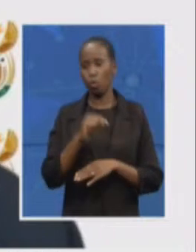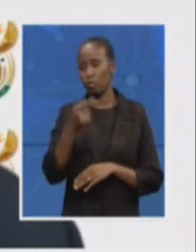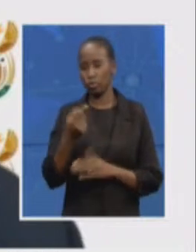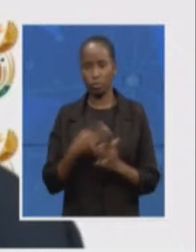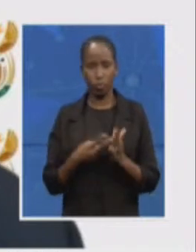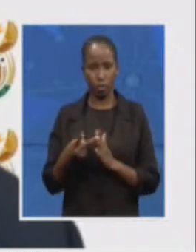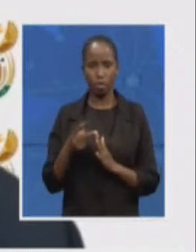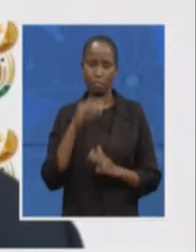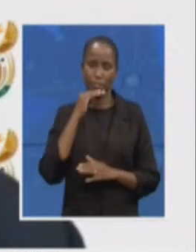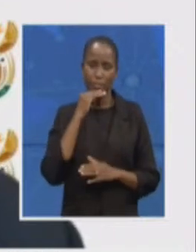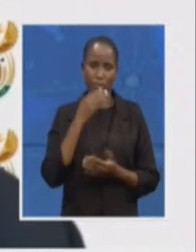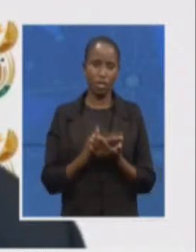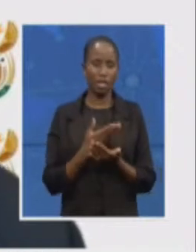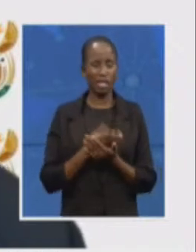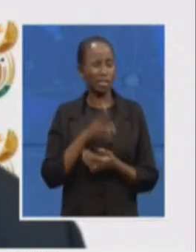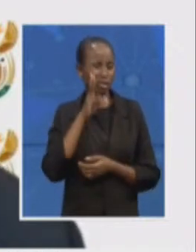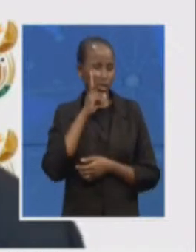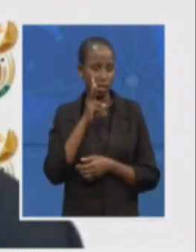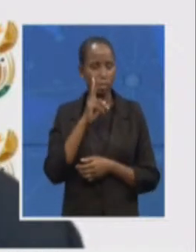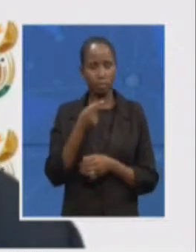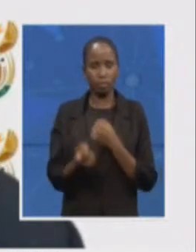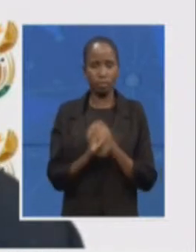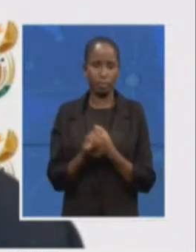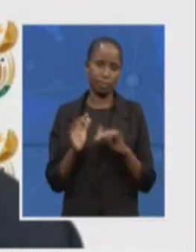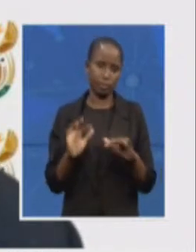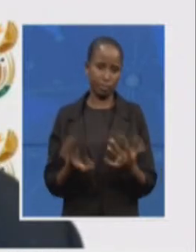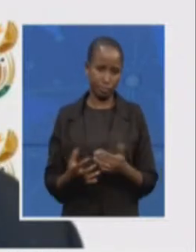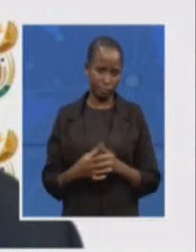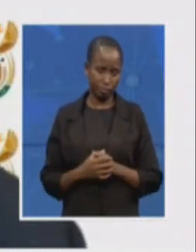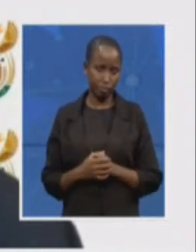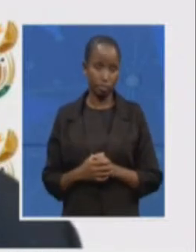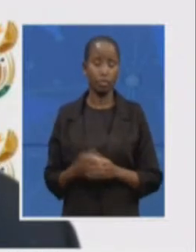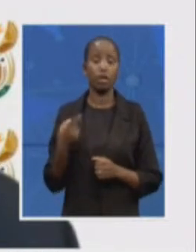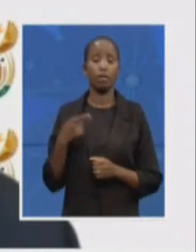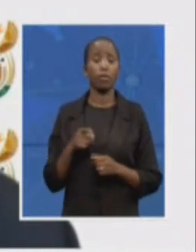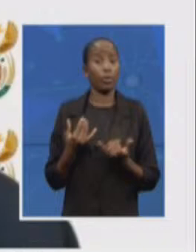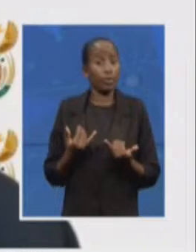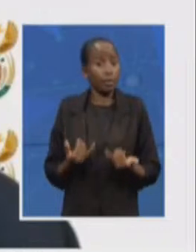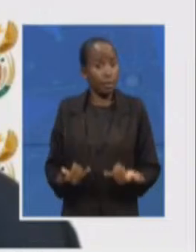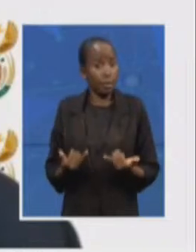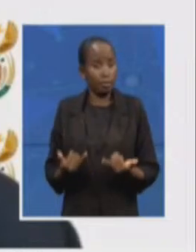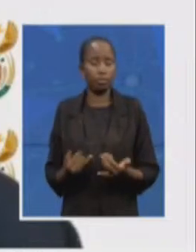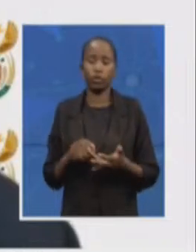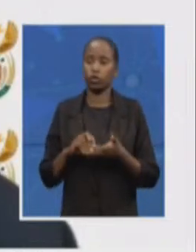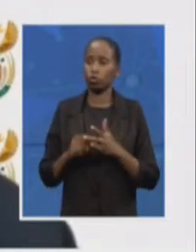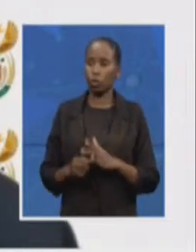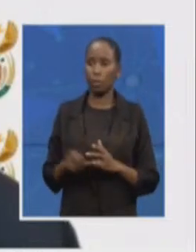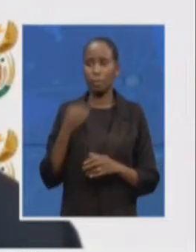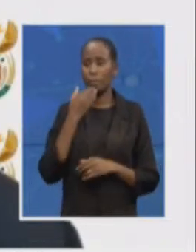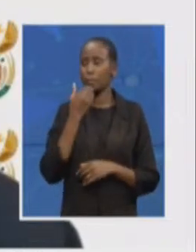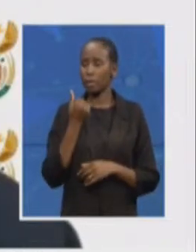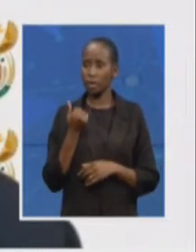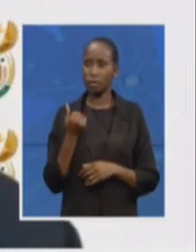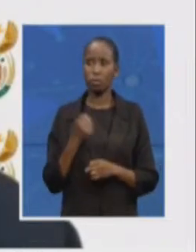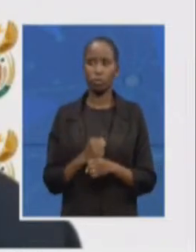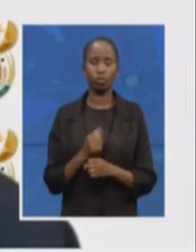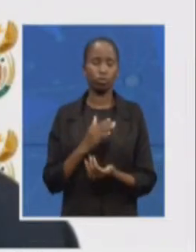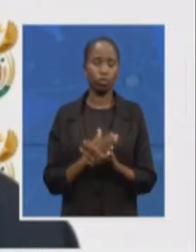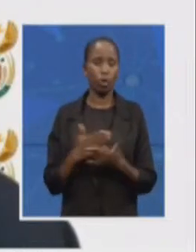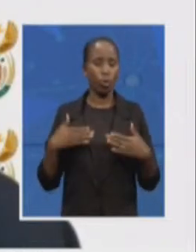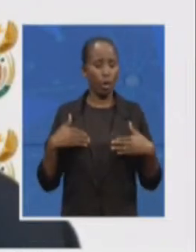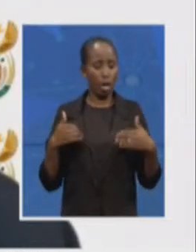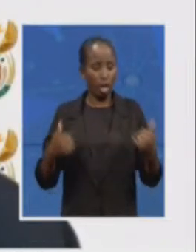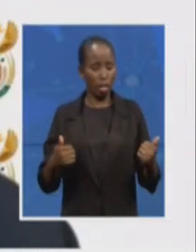in the meantime, we're doing everything possible to make sure that our health facilities are ready. We know that as